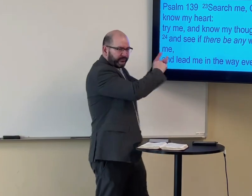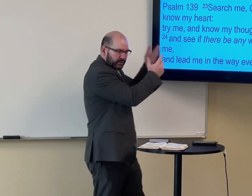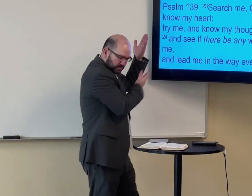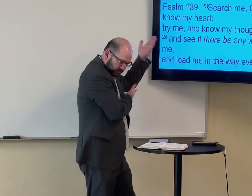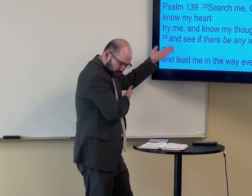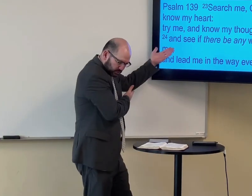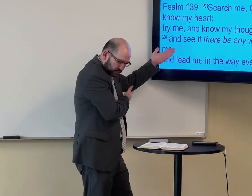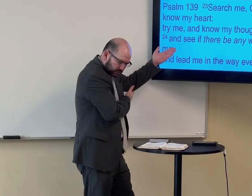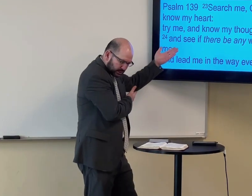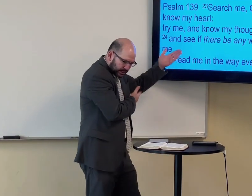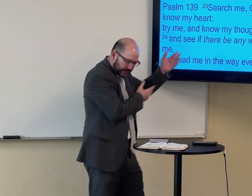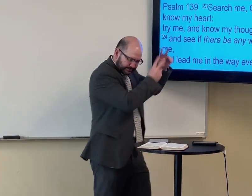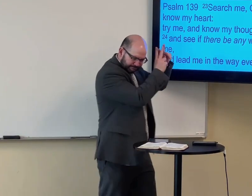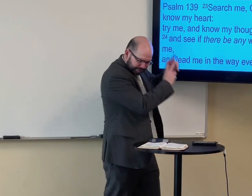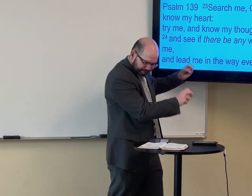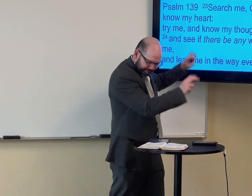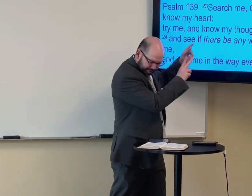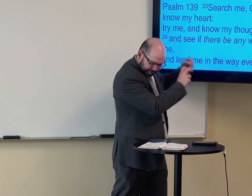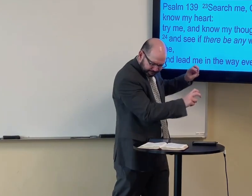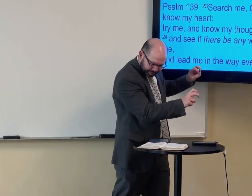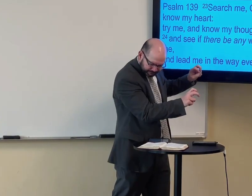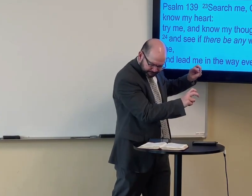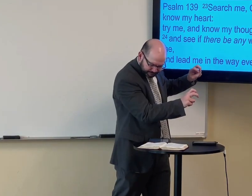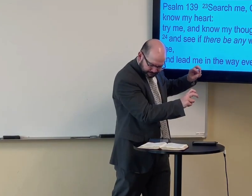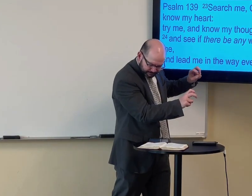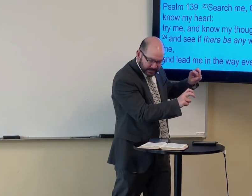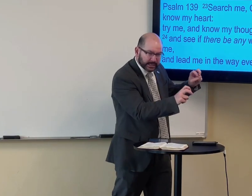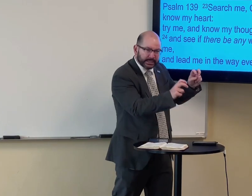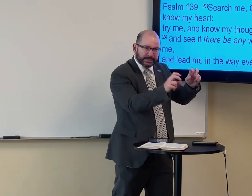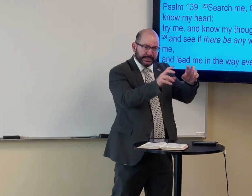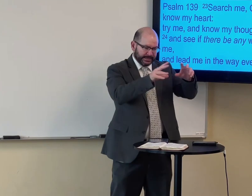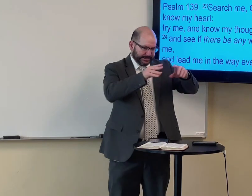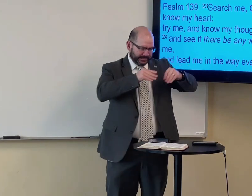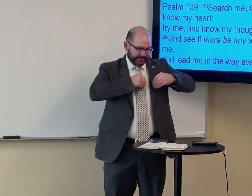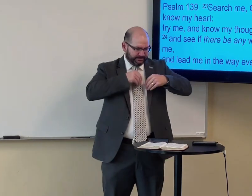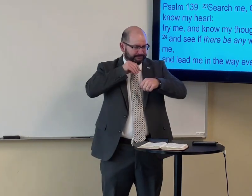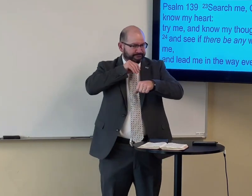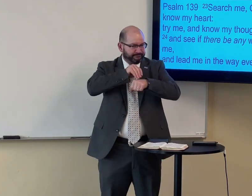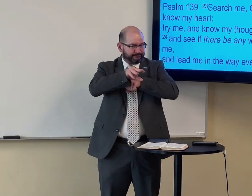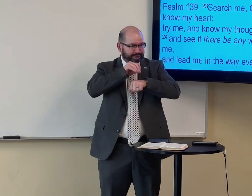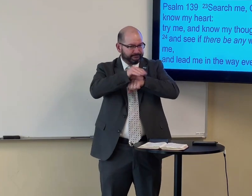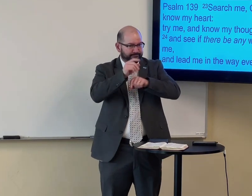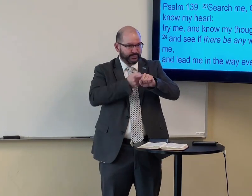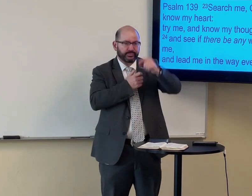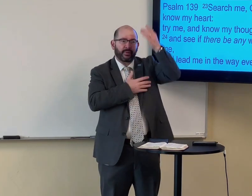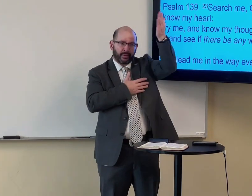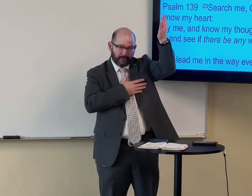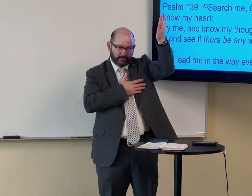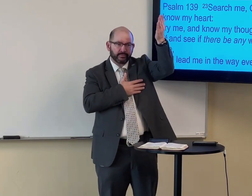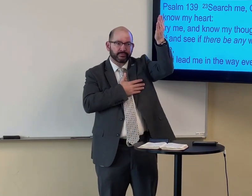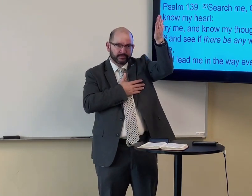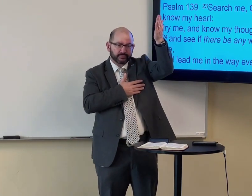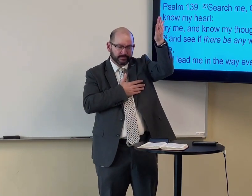Let's read some of these this verses and kind of go through it and accept the counsel from